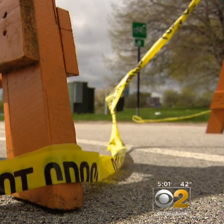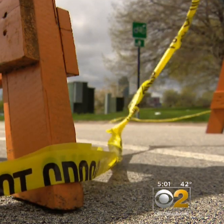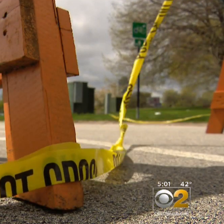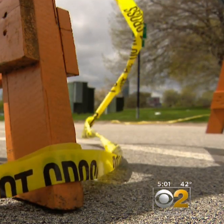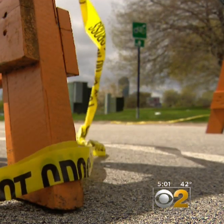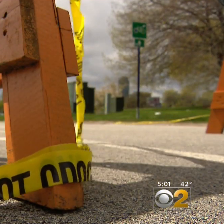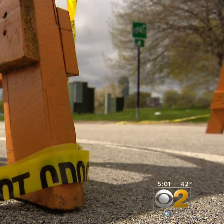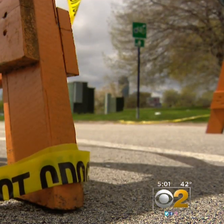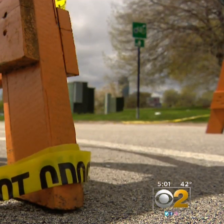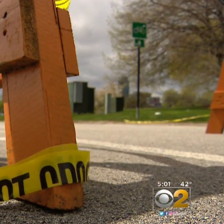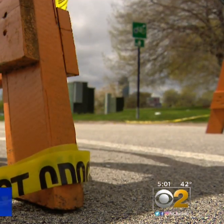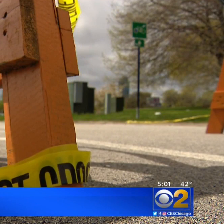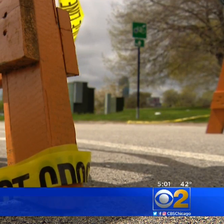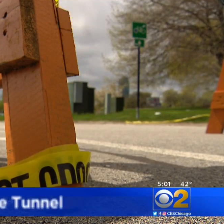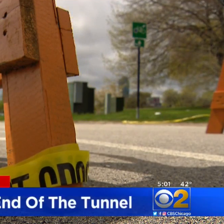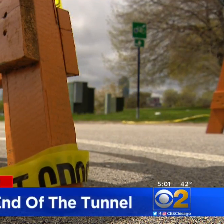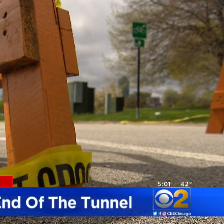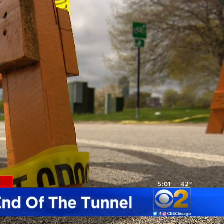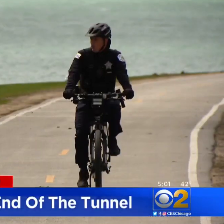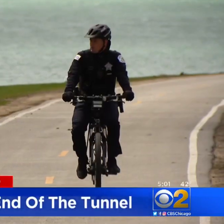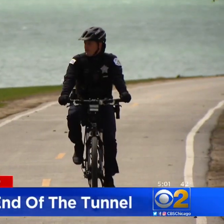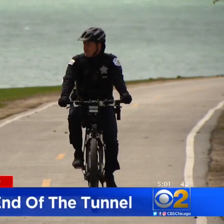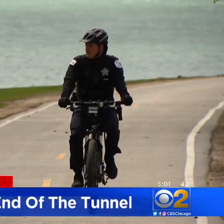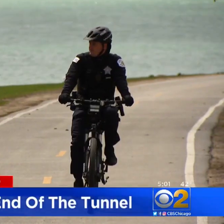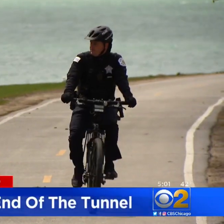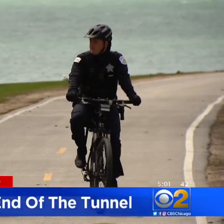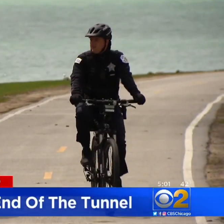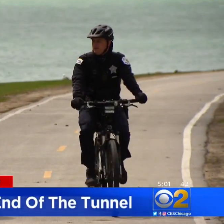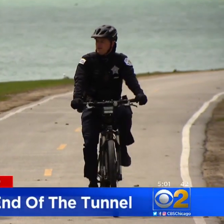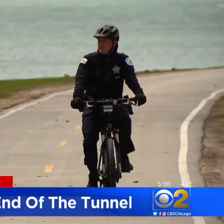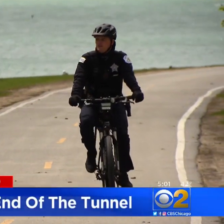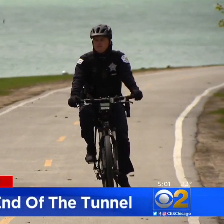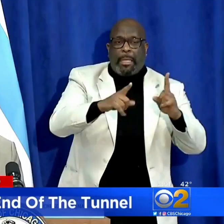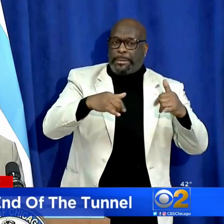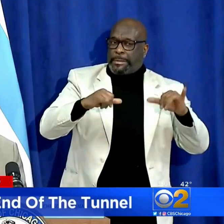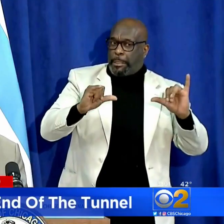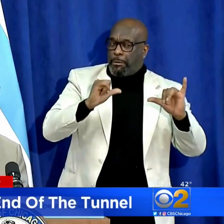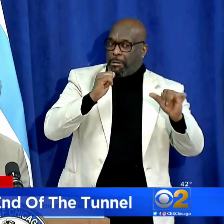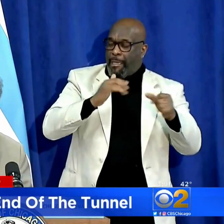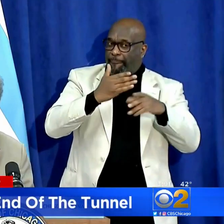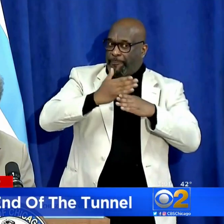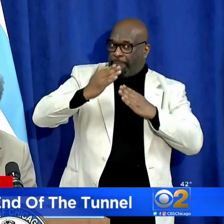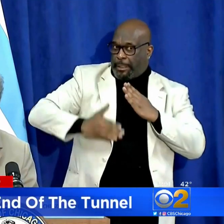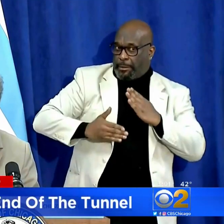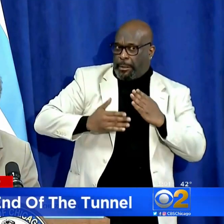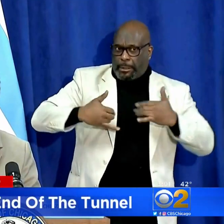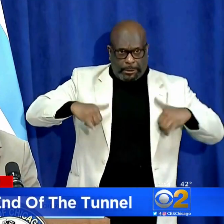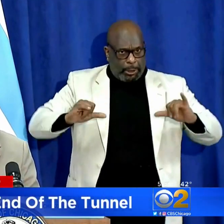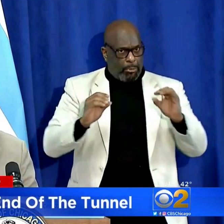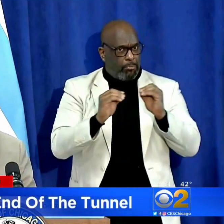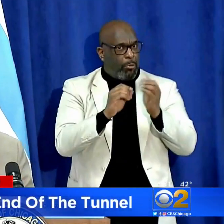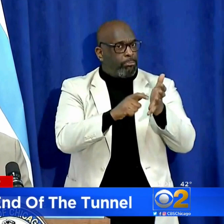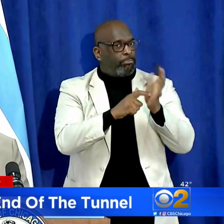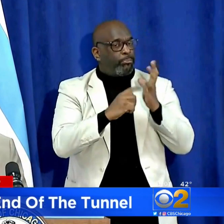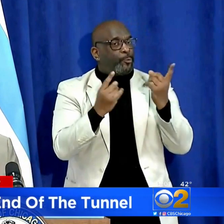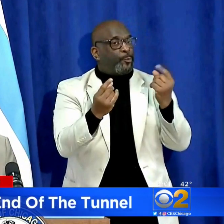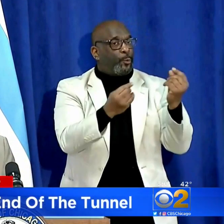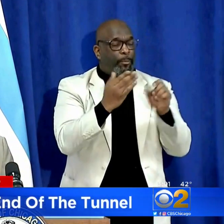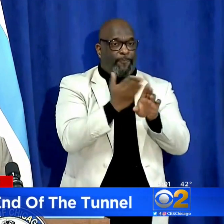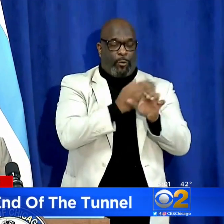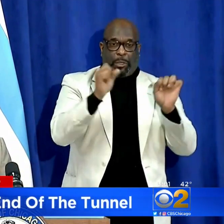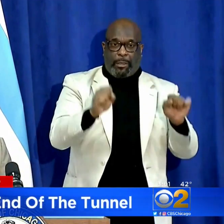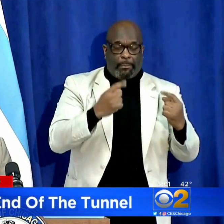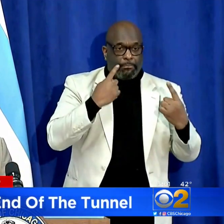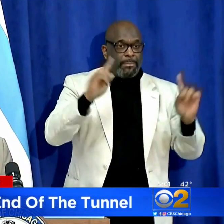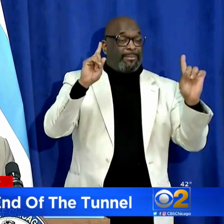THE LIGHT AT THE END OF THE TUNNEL IS ABSOLUTELY THERE. BUT IT'S STILL JUST A GLIMMER. AND WE SEE STILL HAVE A LONG WAY TO GO. MAYOR LORI LIGHTFOOT